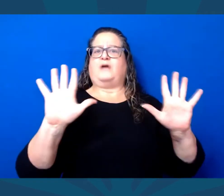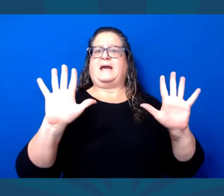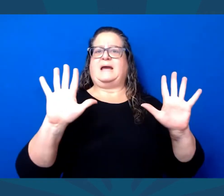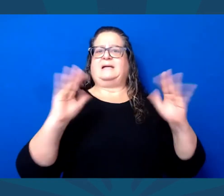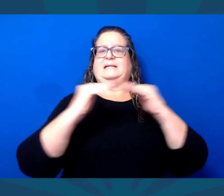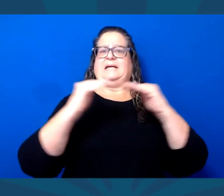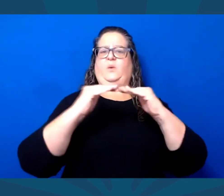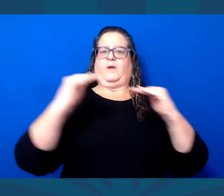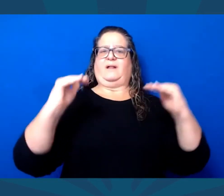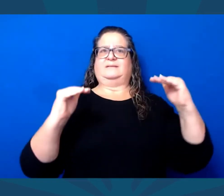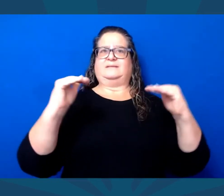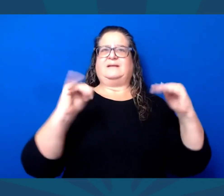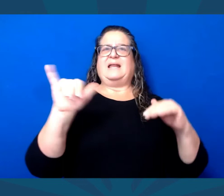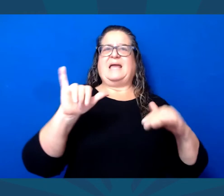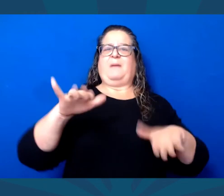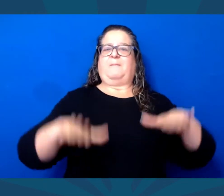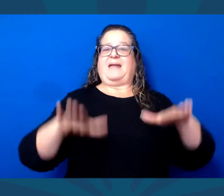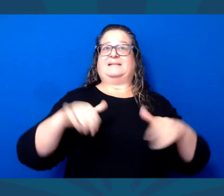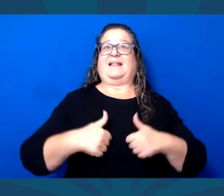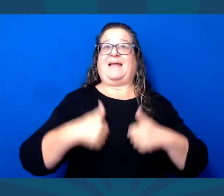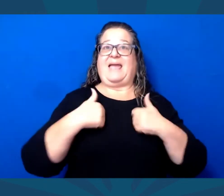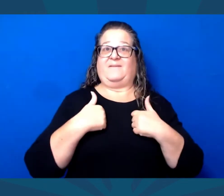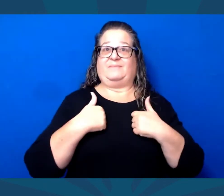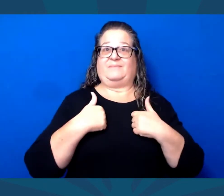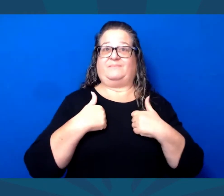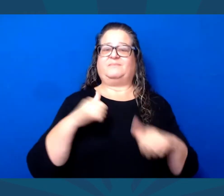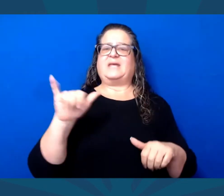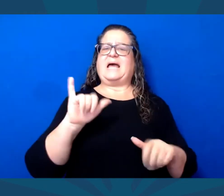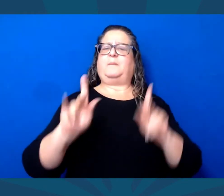It's been said that education is a great equalizer,